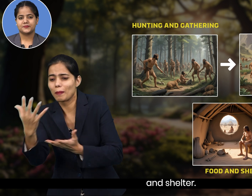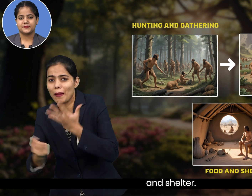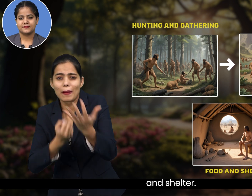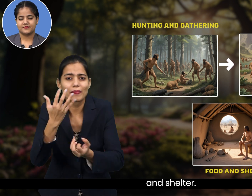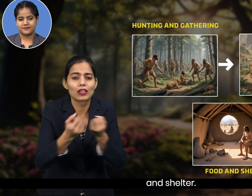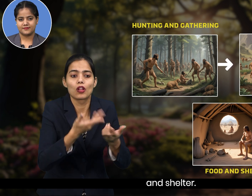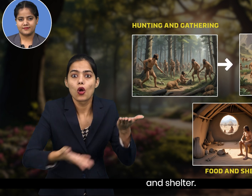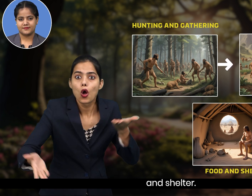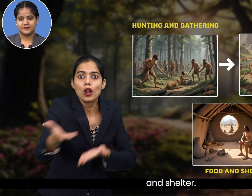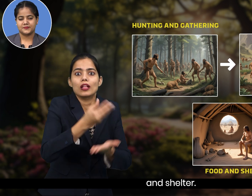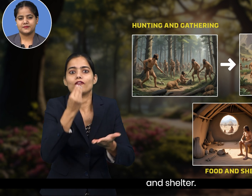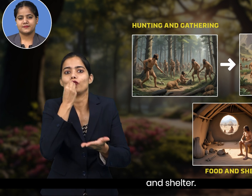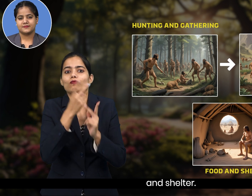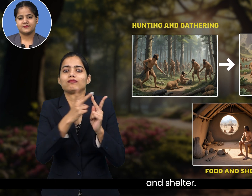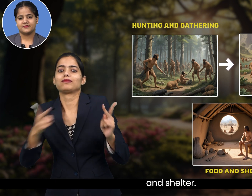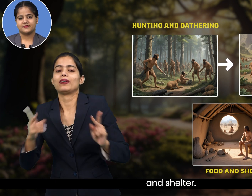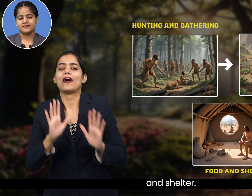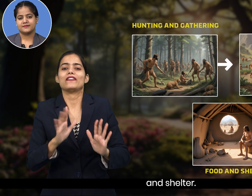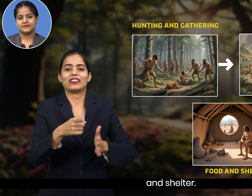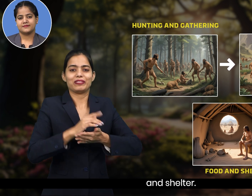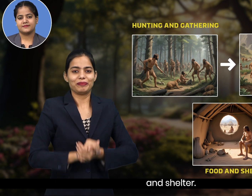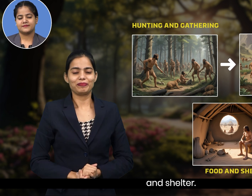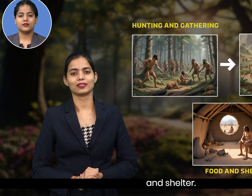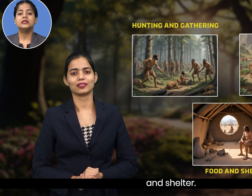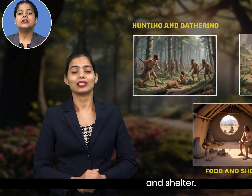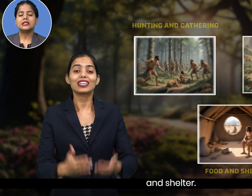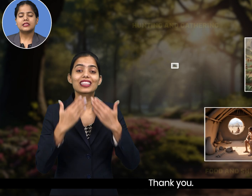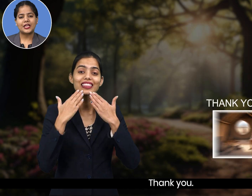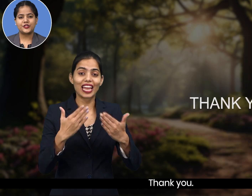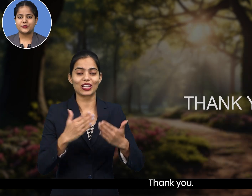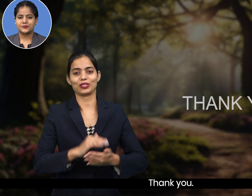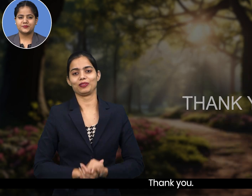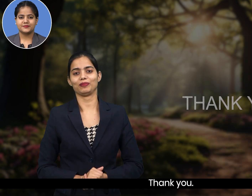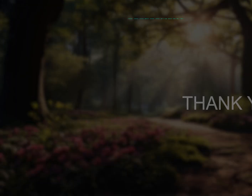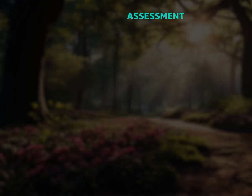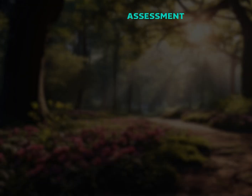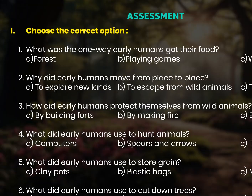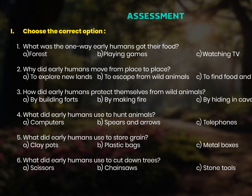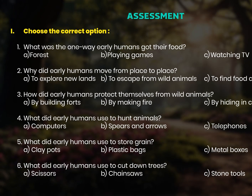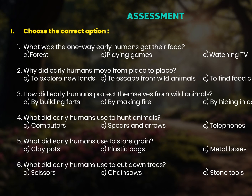Thank you.